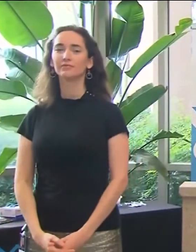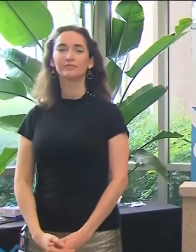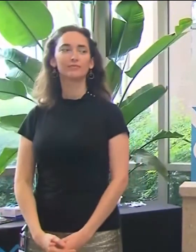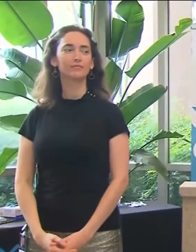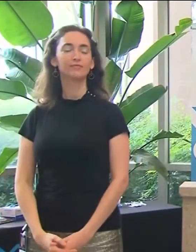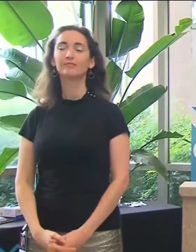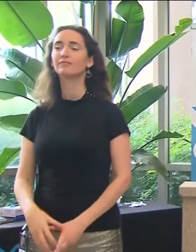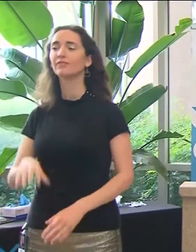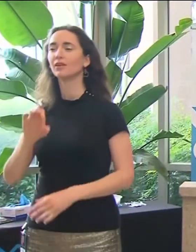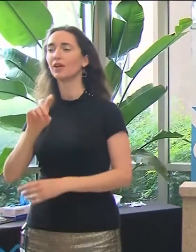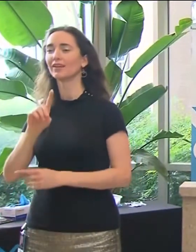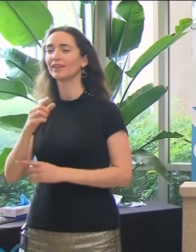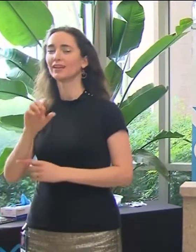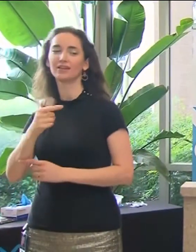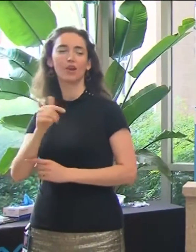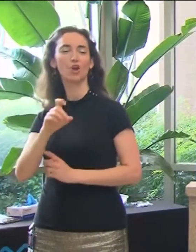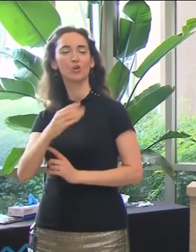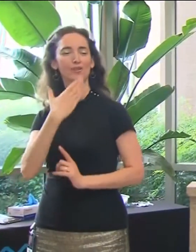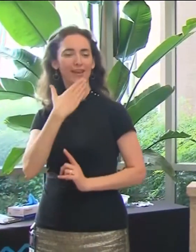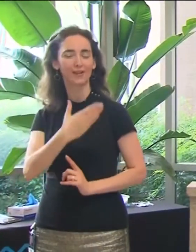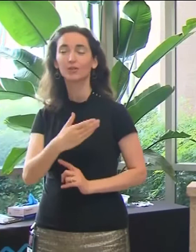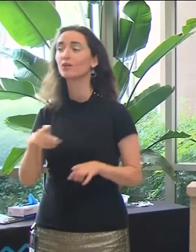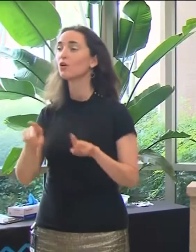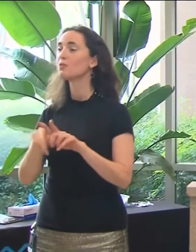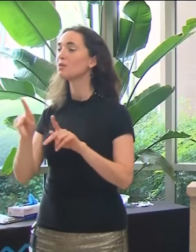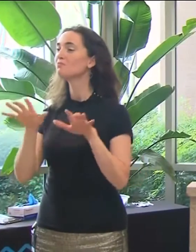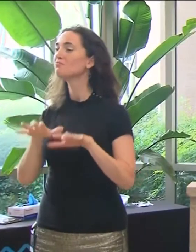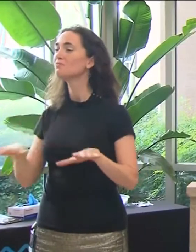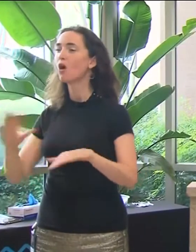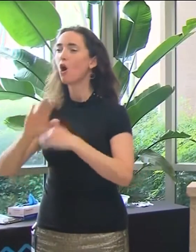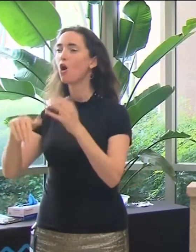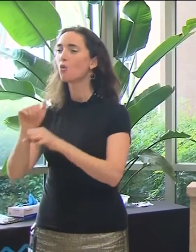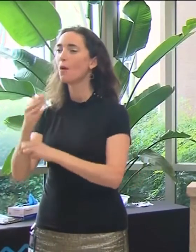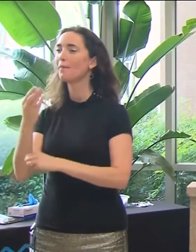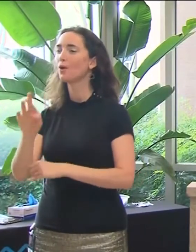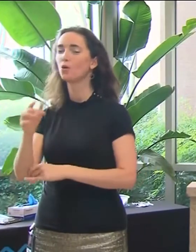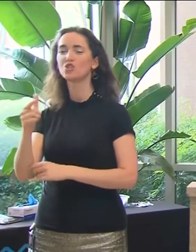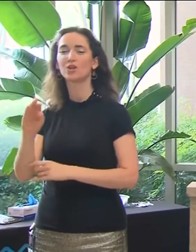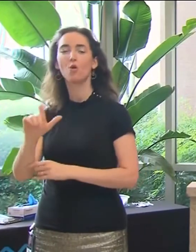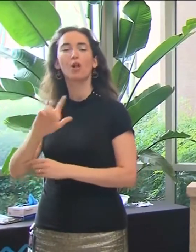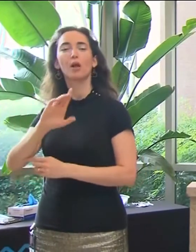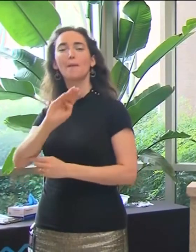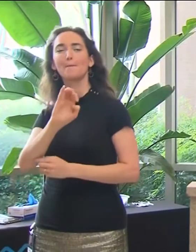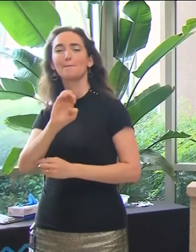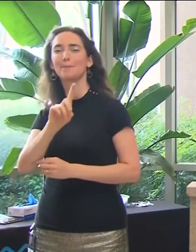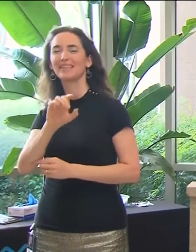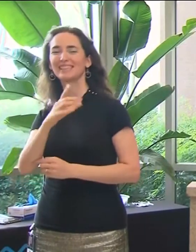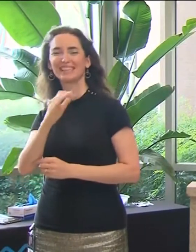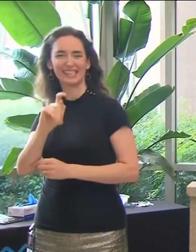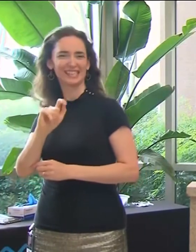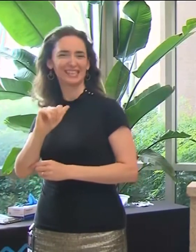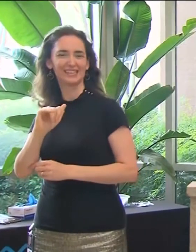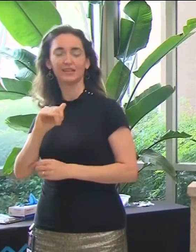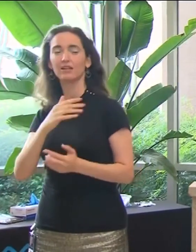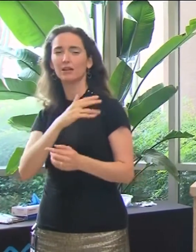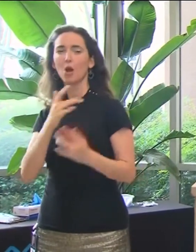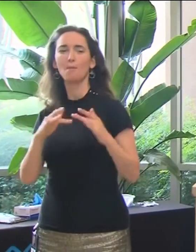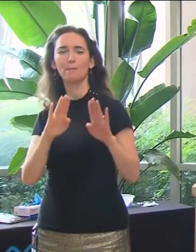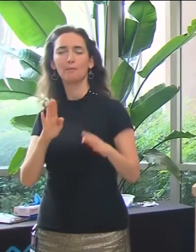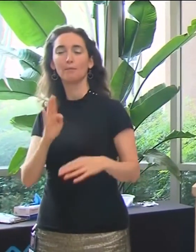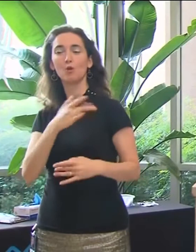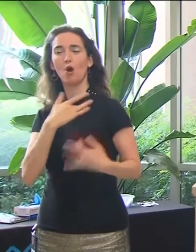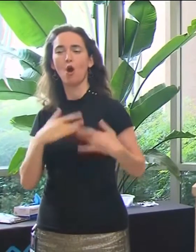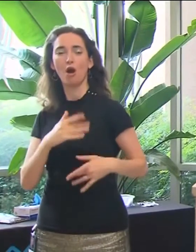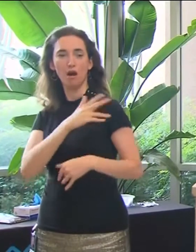Edgardo, thank you. And I want to thank all the people at Baton Rouge General Mid-City for, again, making this